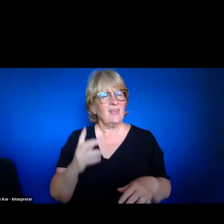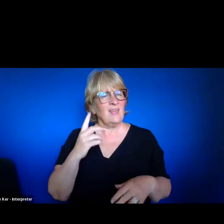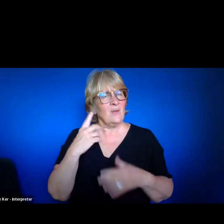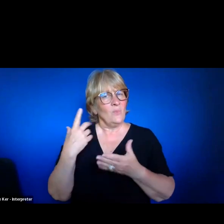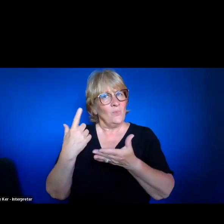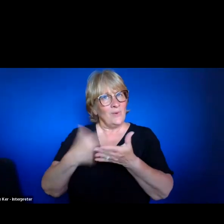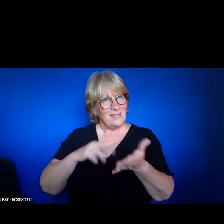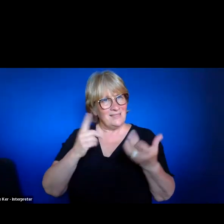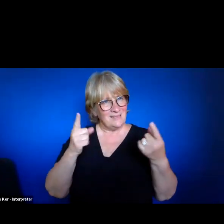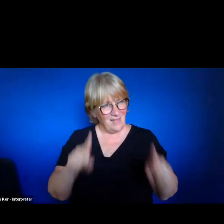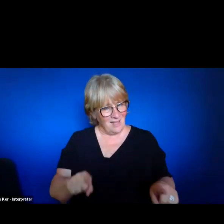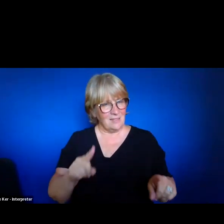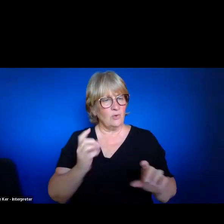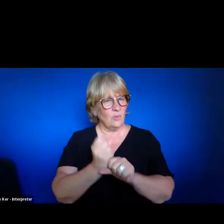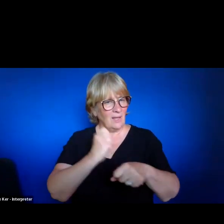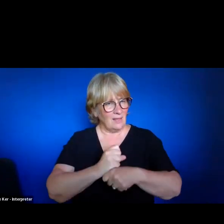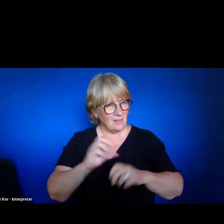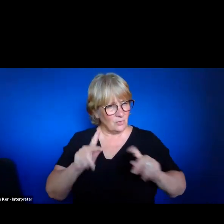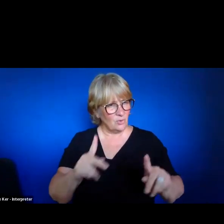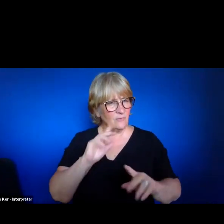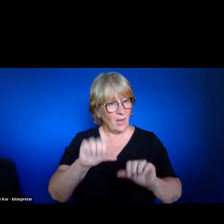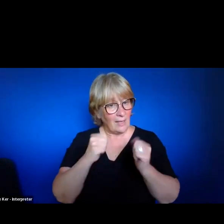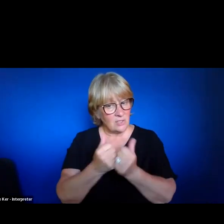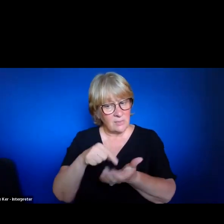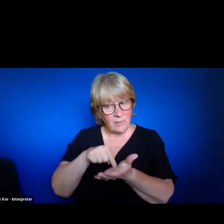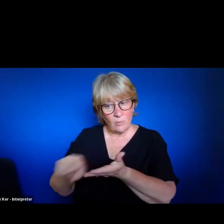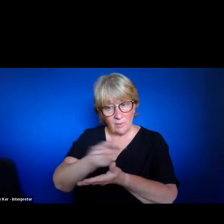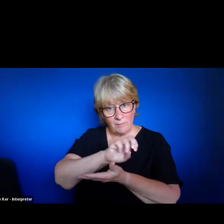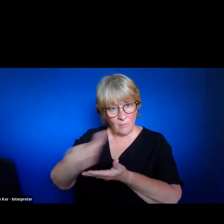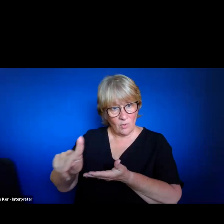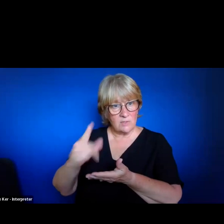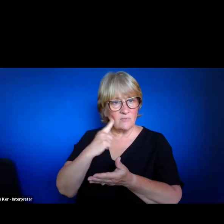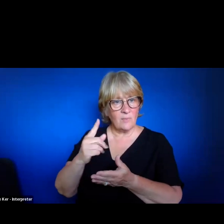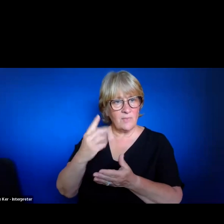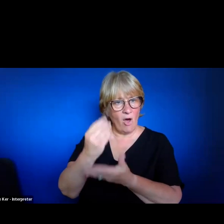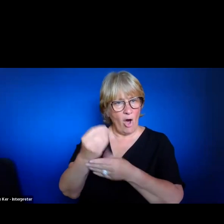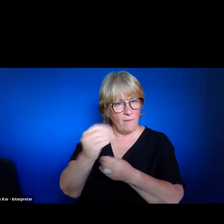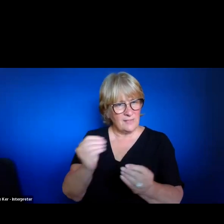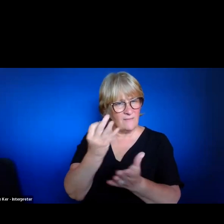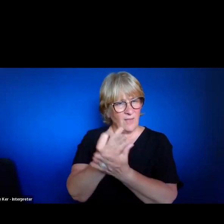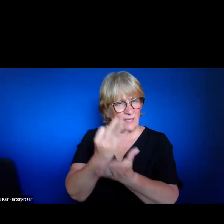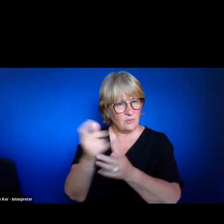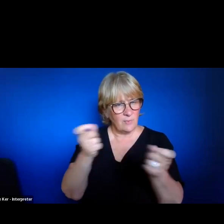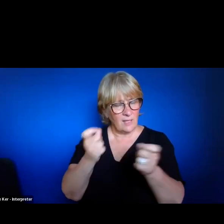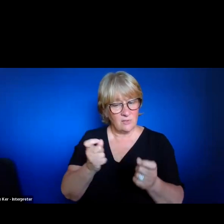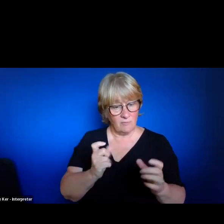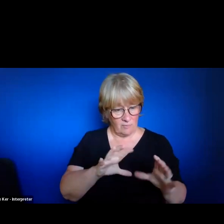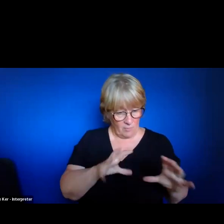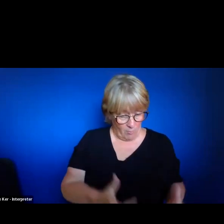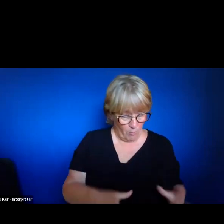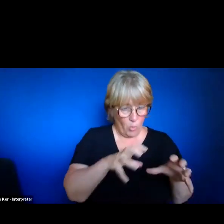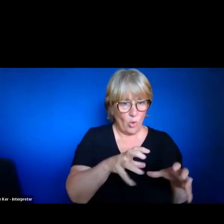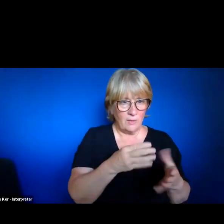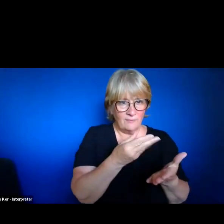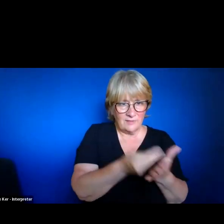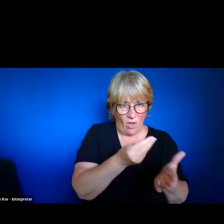does is it creates an opportunity for agencies to be reimbursed from the Office of Financial Management out of a pool of dollars